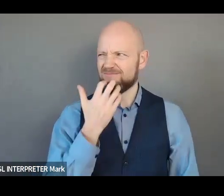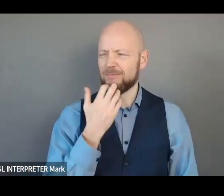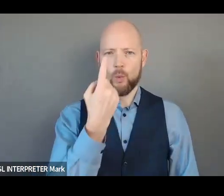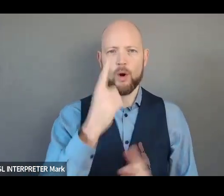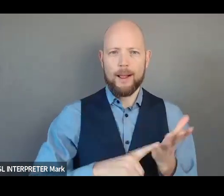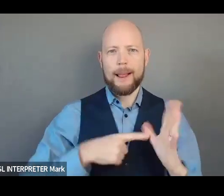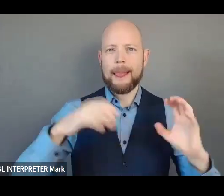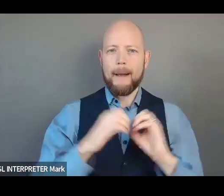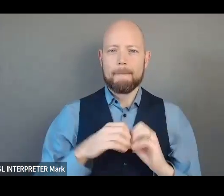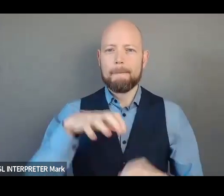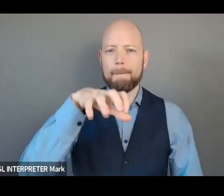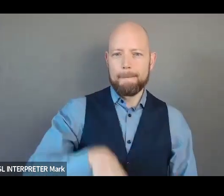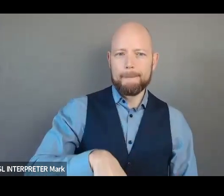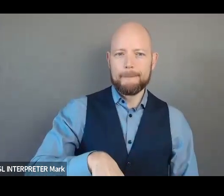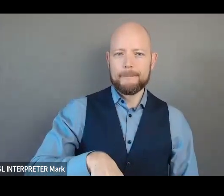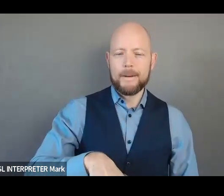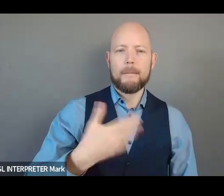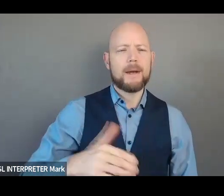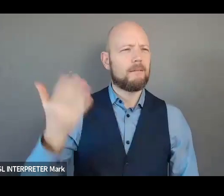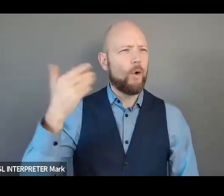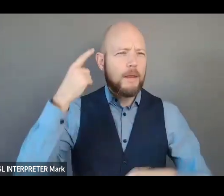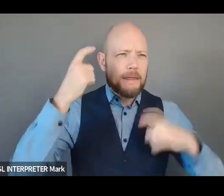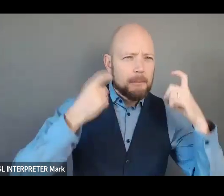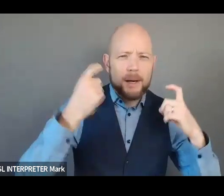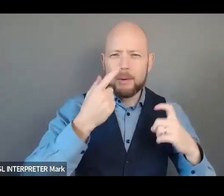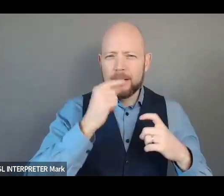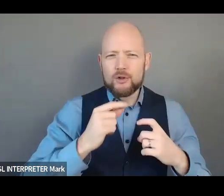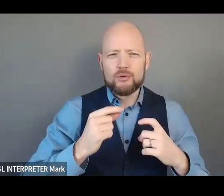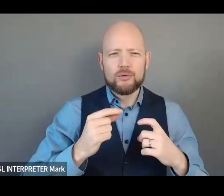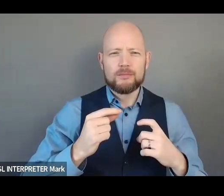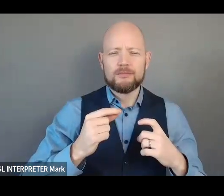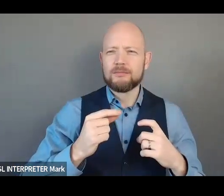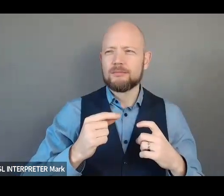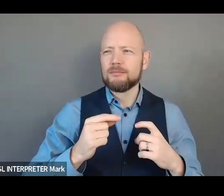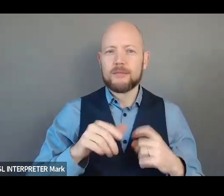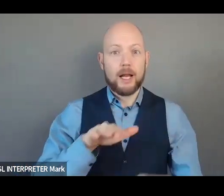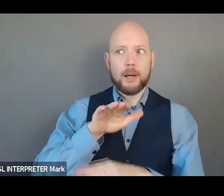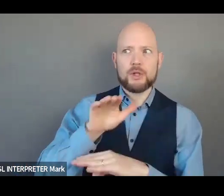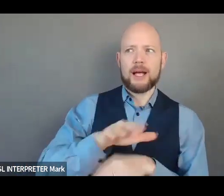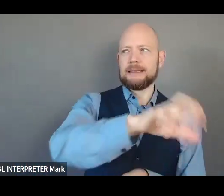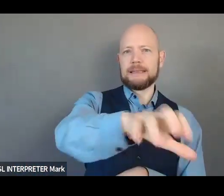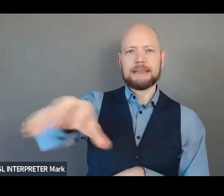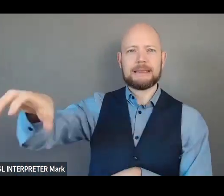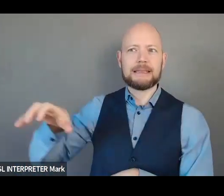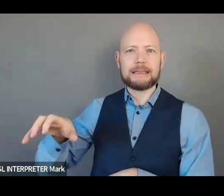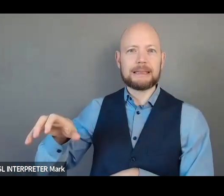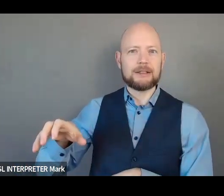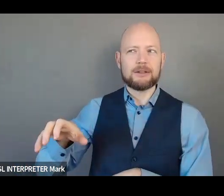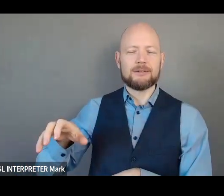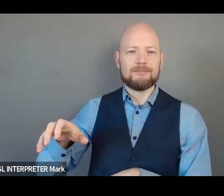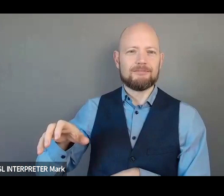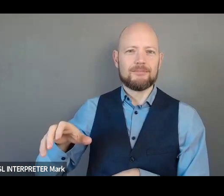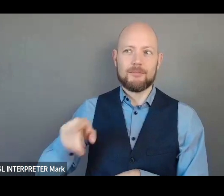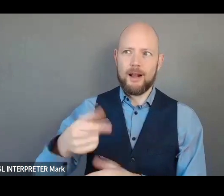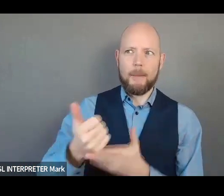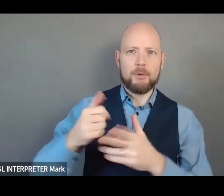to think about how we could perhaps do something that involved some kind of field site as well, which is a very important part of research and innovation, and